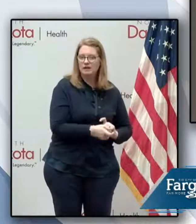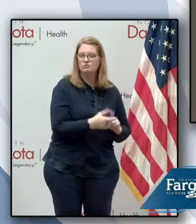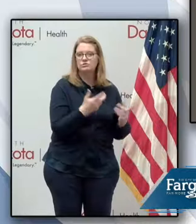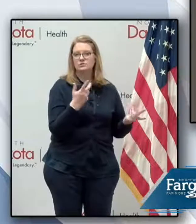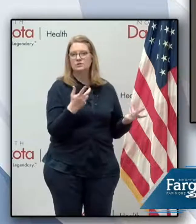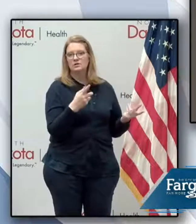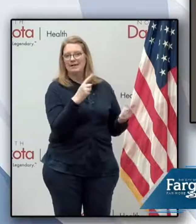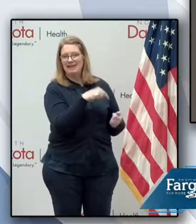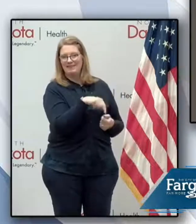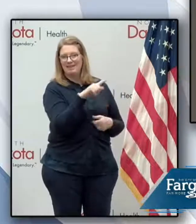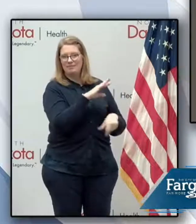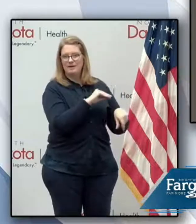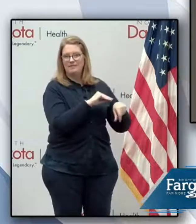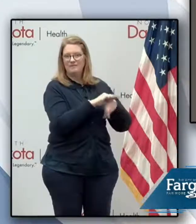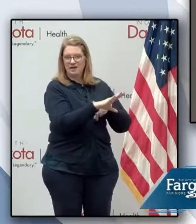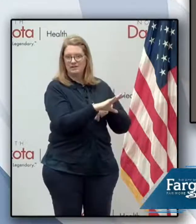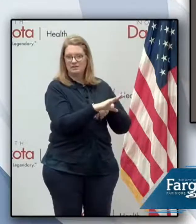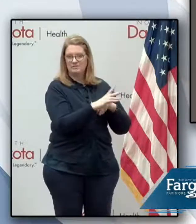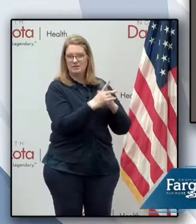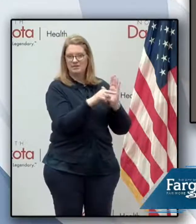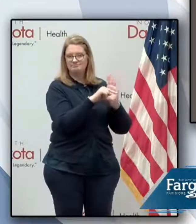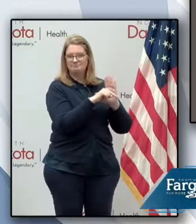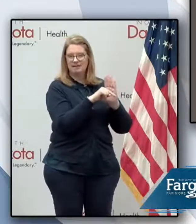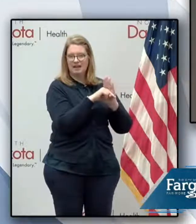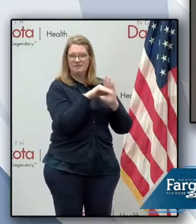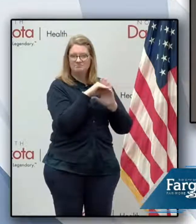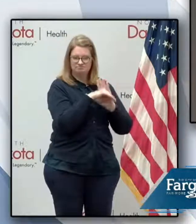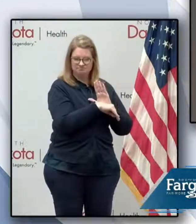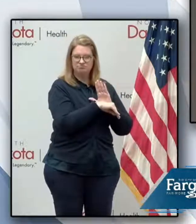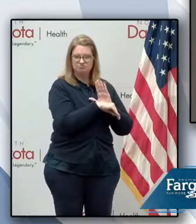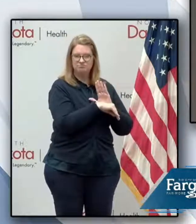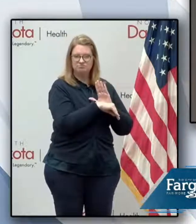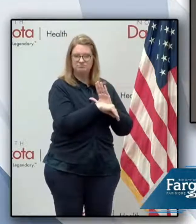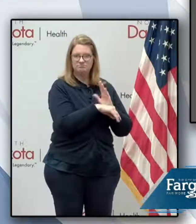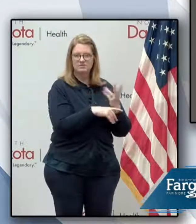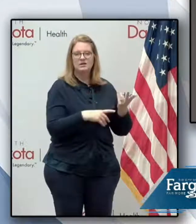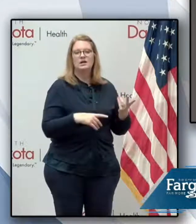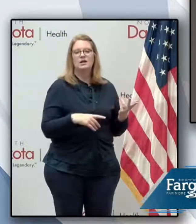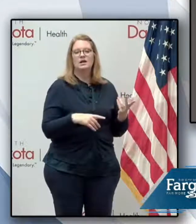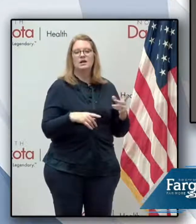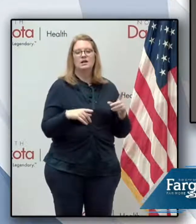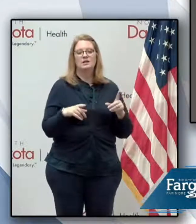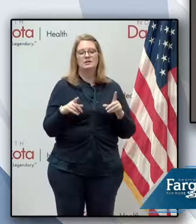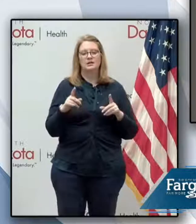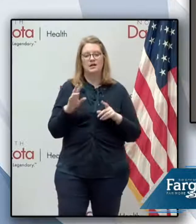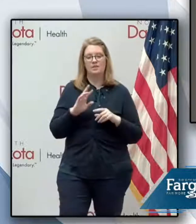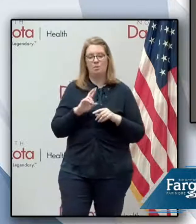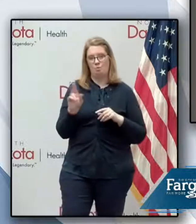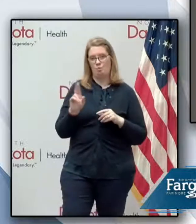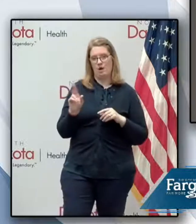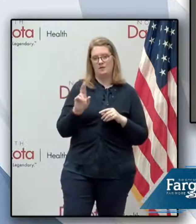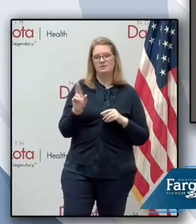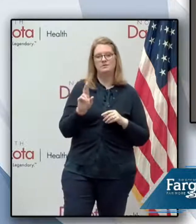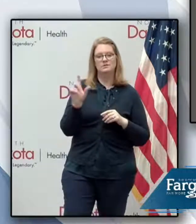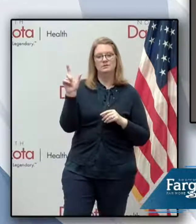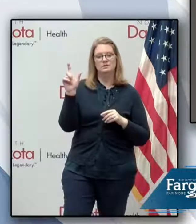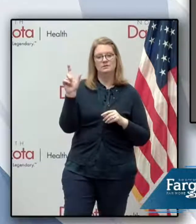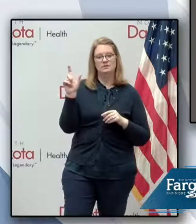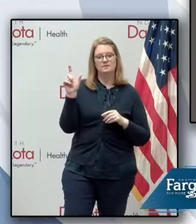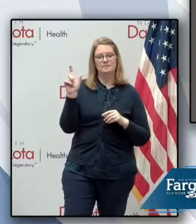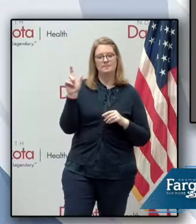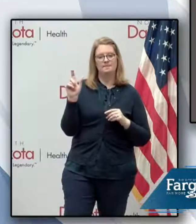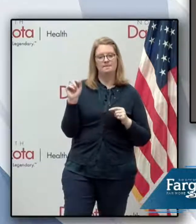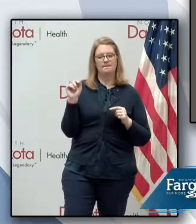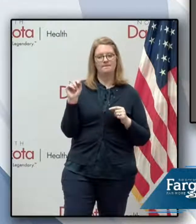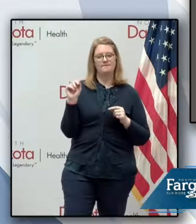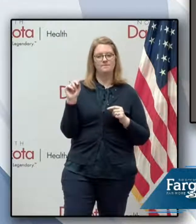who've been affected by the downturn in the economy because of this pandemic. And then on the right-hand side of that slide, we've